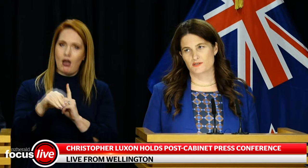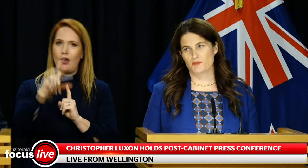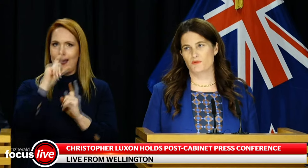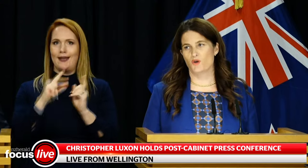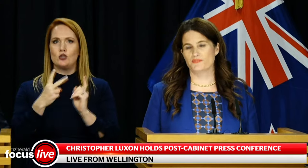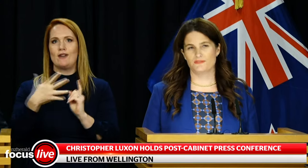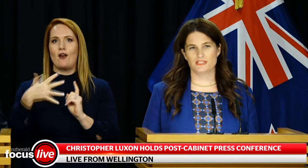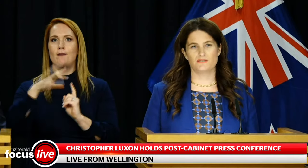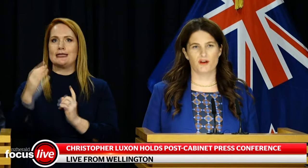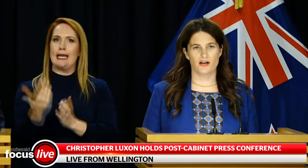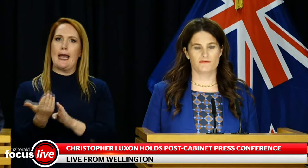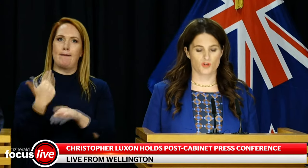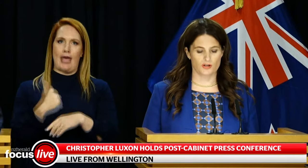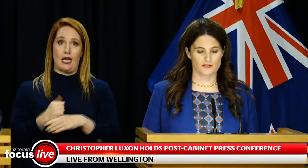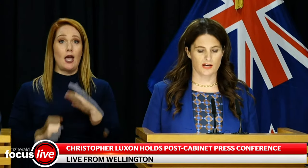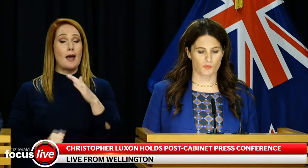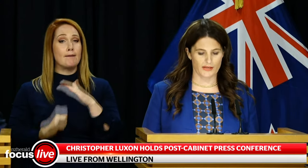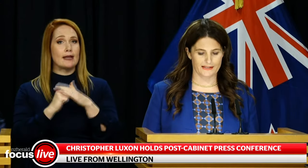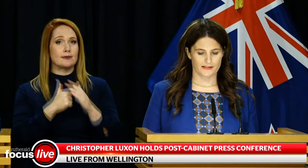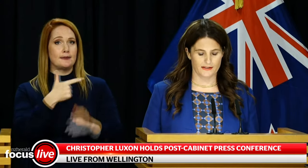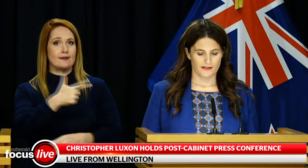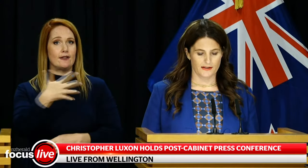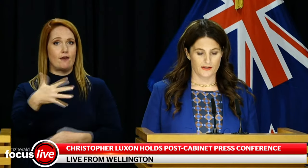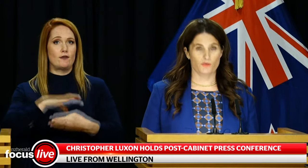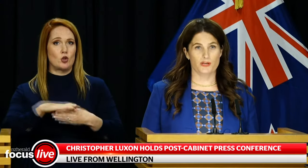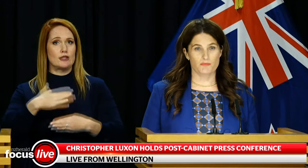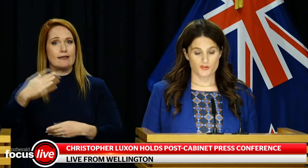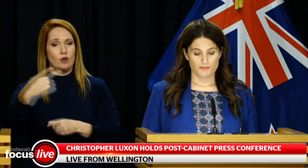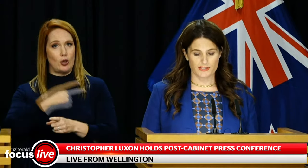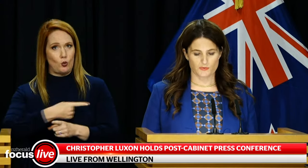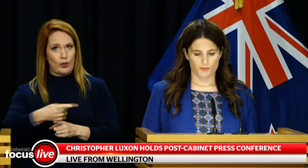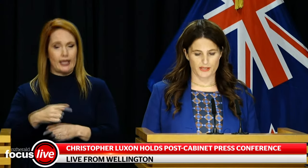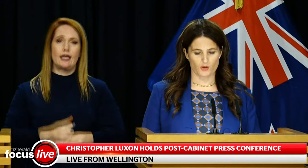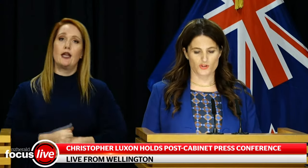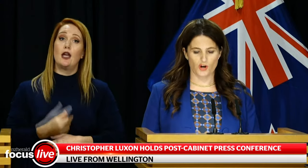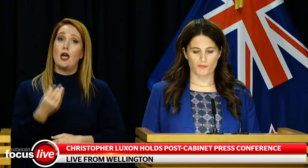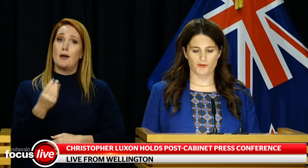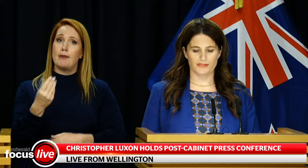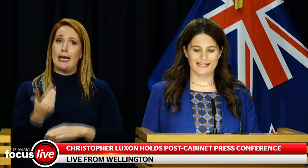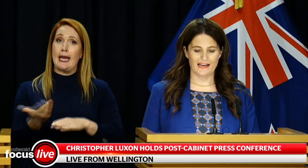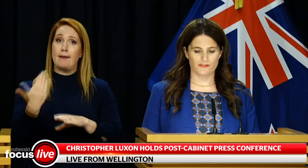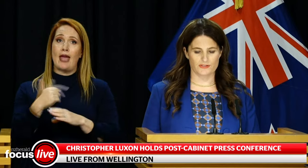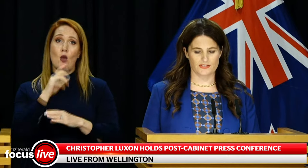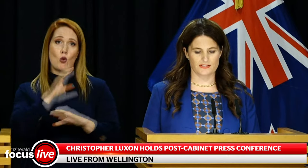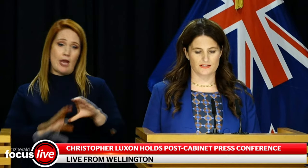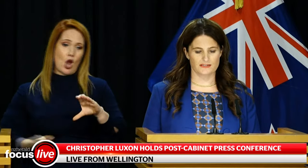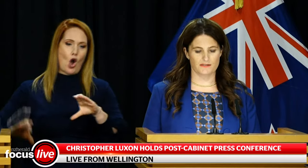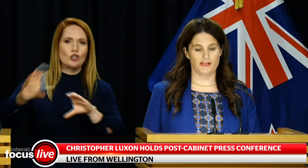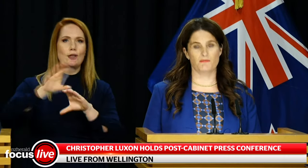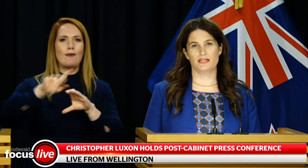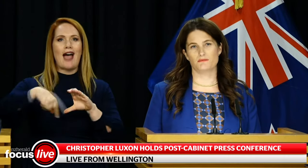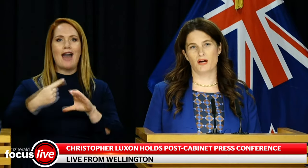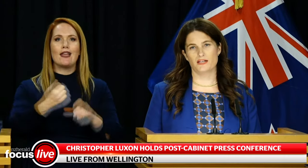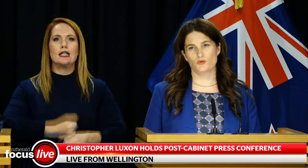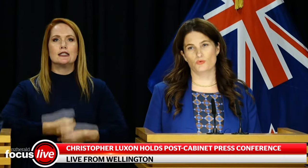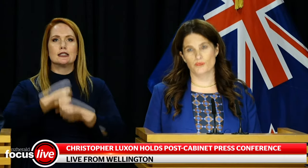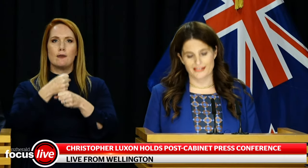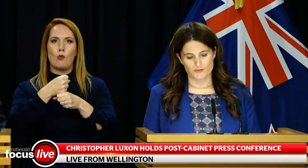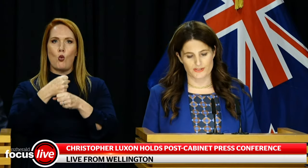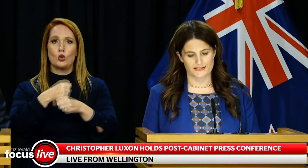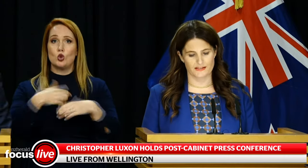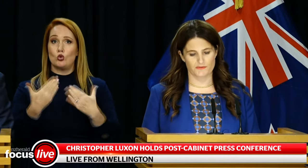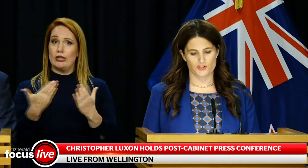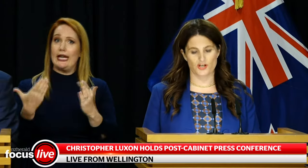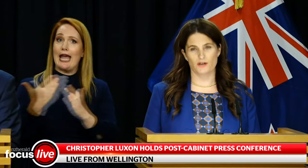a maximum of $75 a week. The reimbursements will be on top of any other assistance that families might